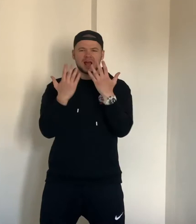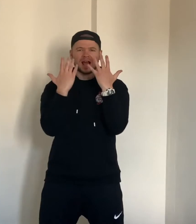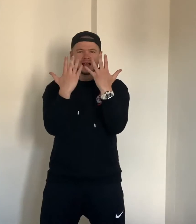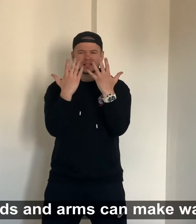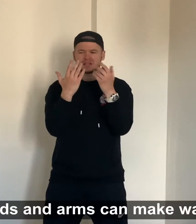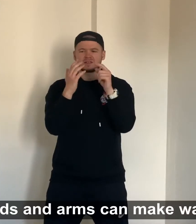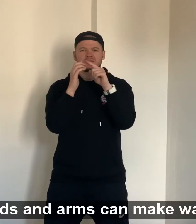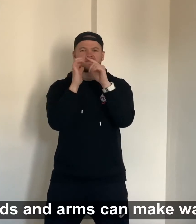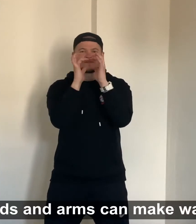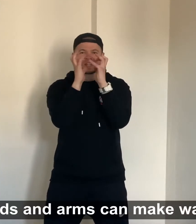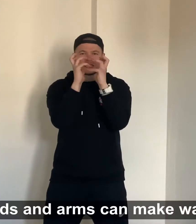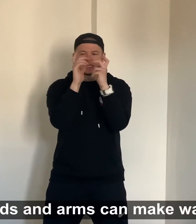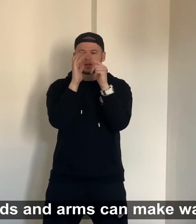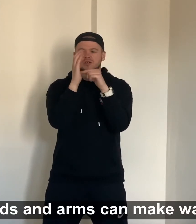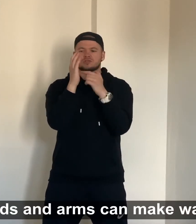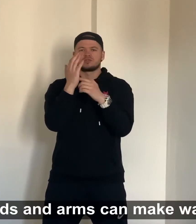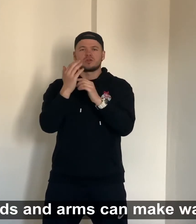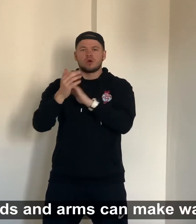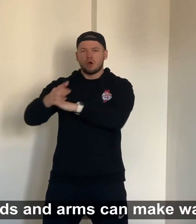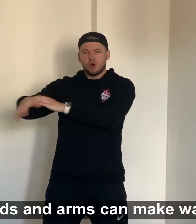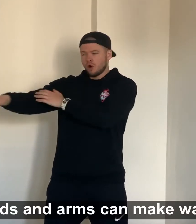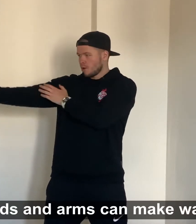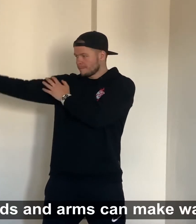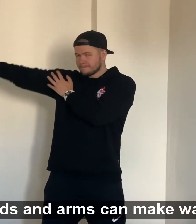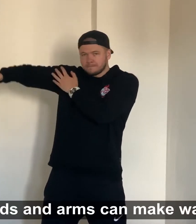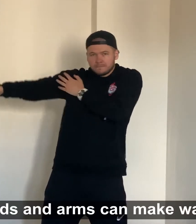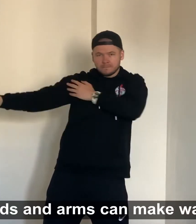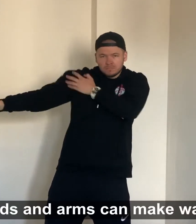Your hands and arms can make wave movements.